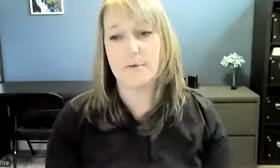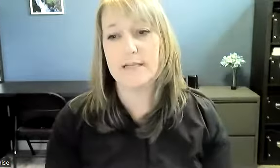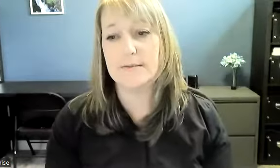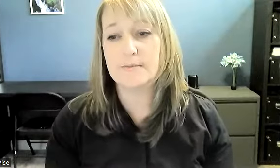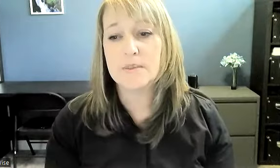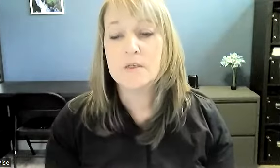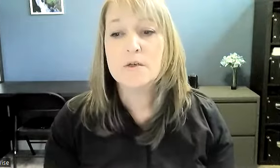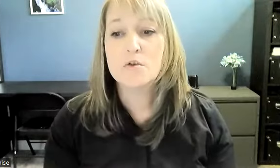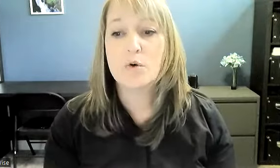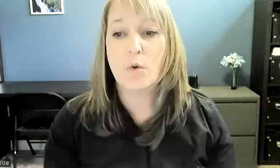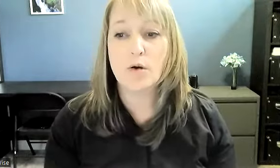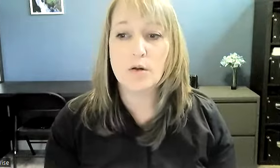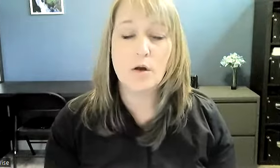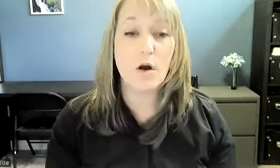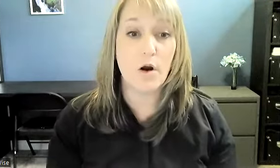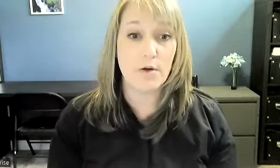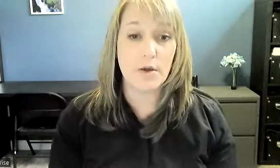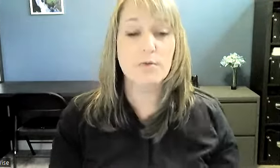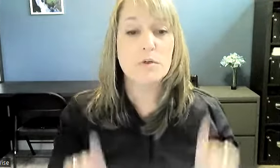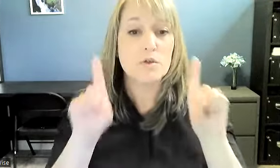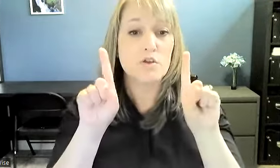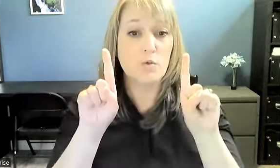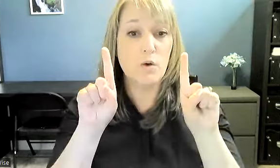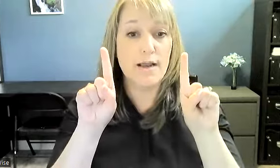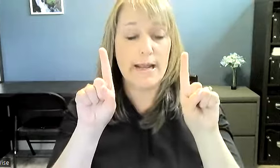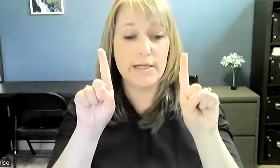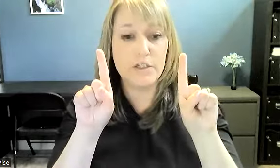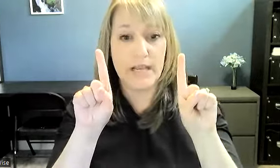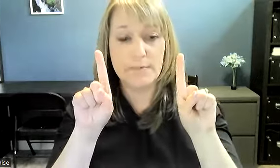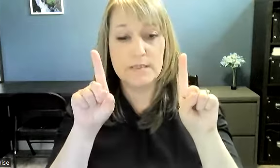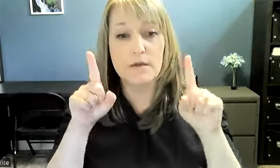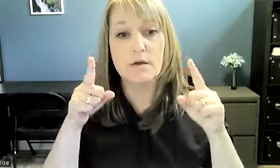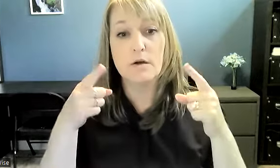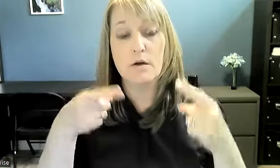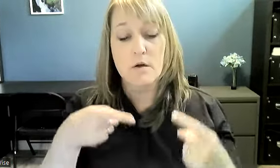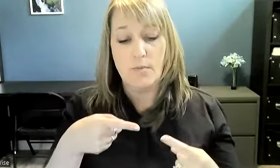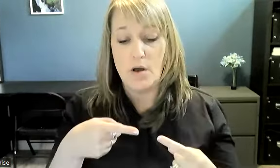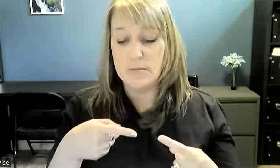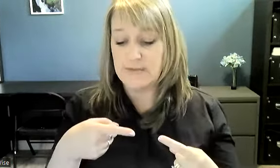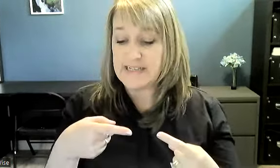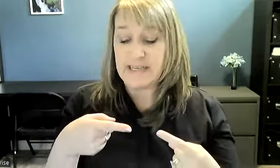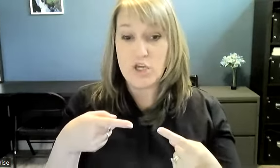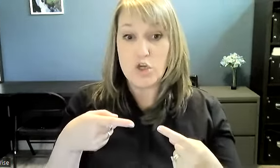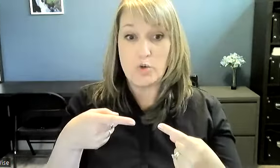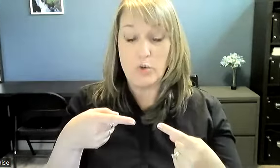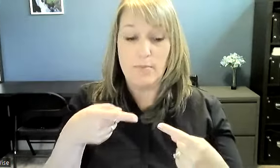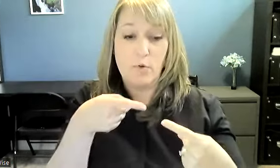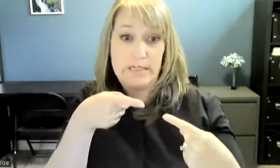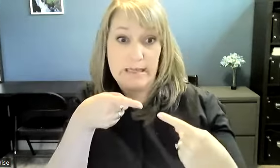Separate. To quarrel or argue, to one hand shapes, palms facing you, pointing at